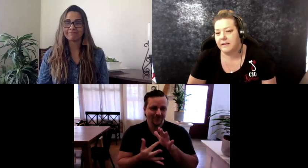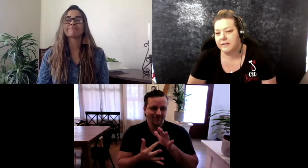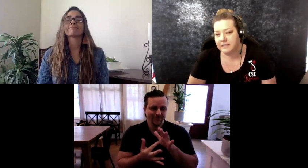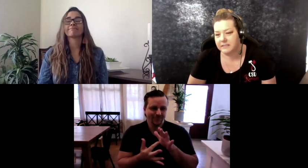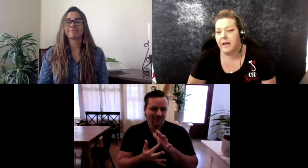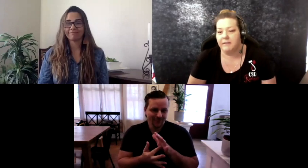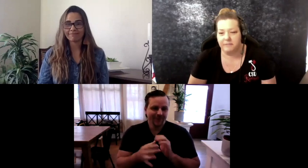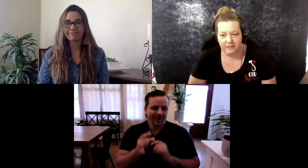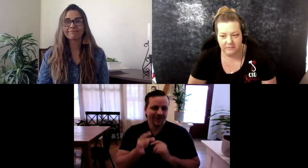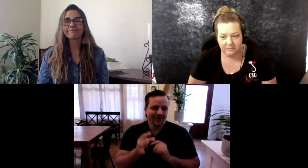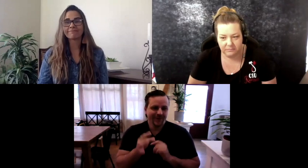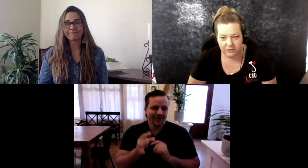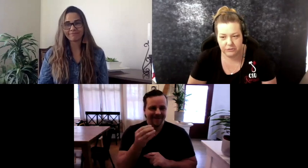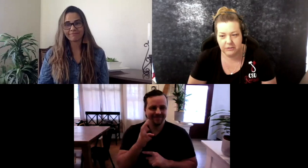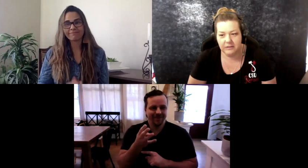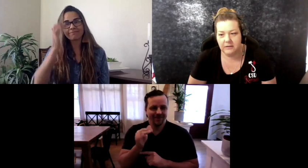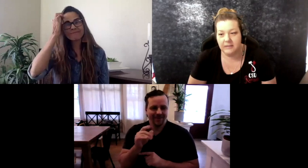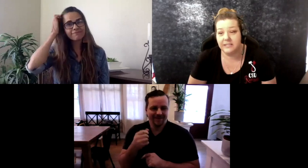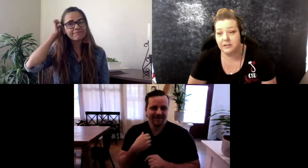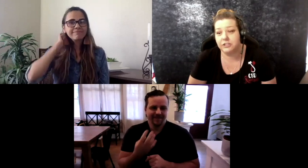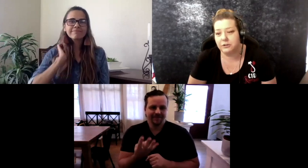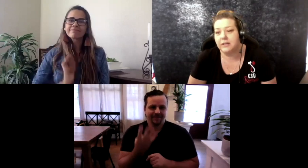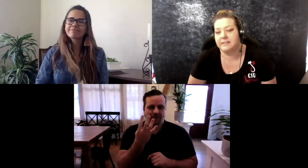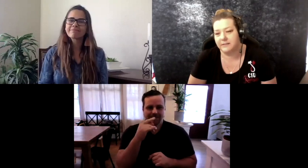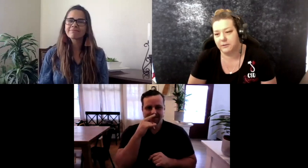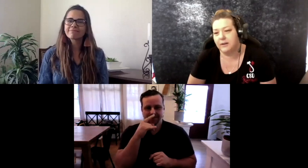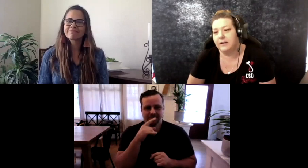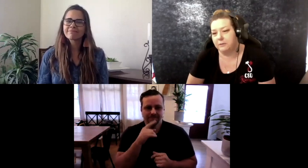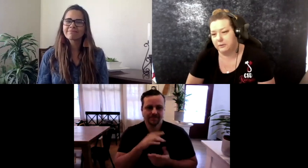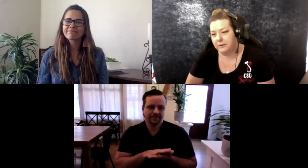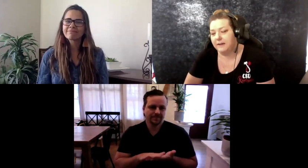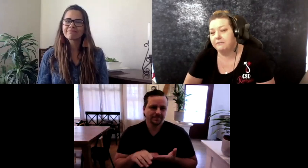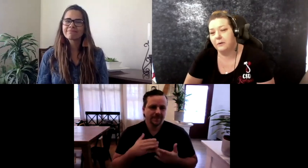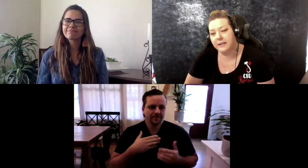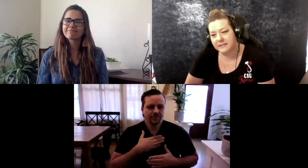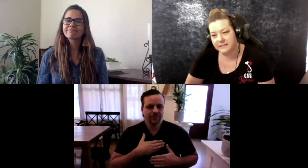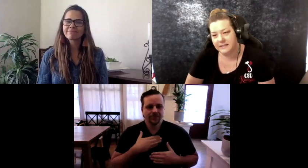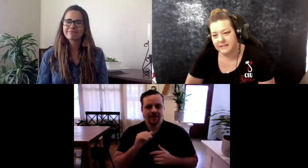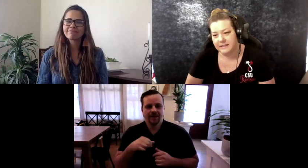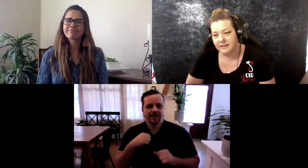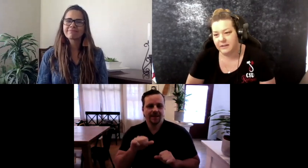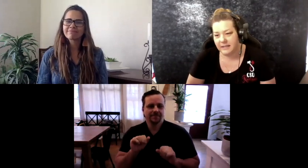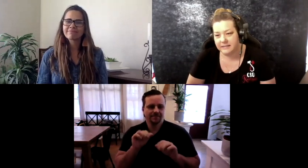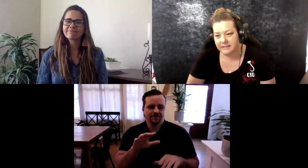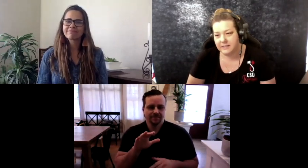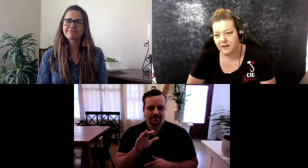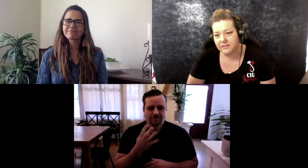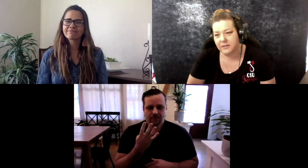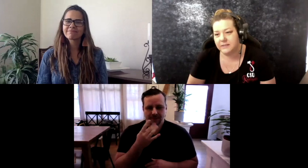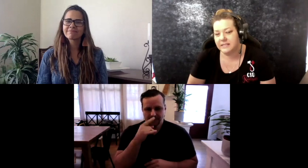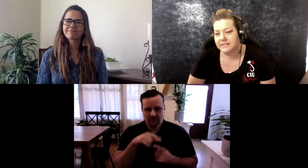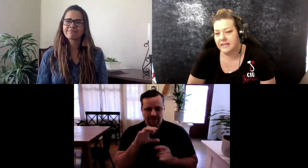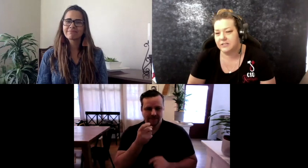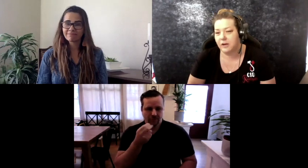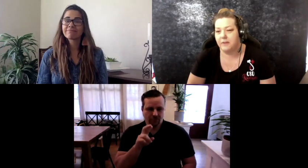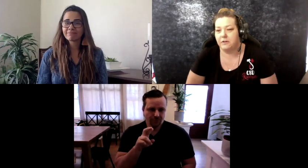The youngest is, I have a junior, a senior, a junior, a 7th grader, and a 4th grader. I have 4 kids that are at CSDR, so it's